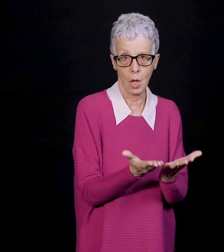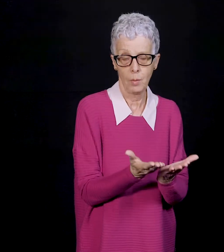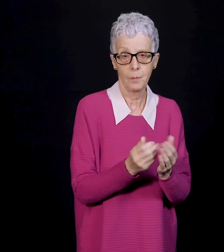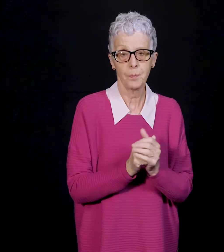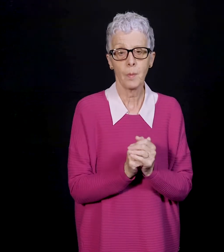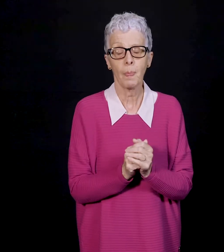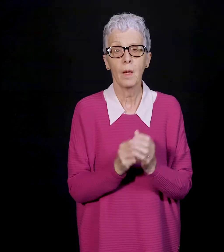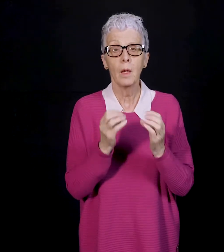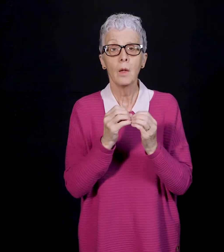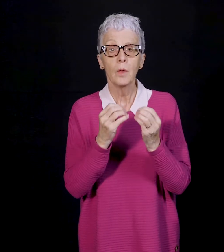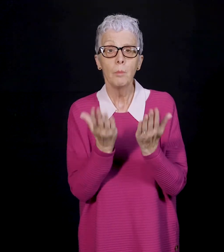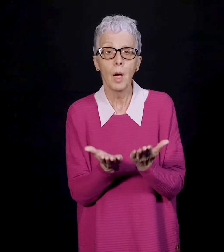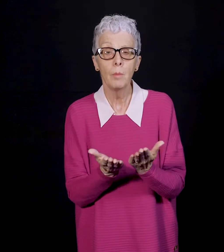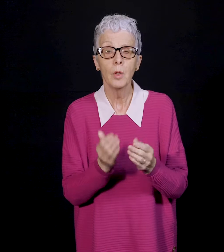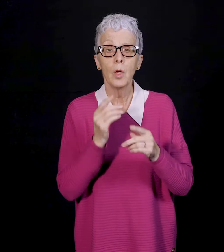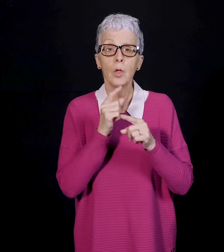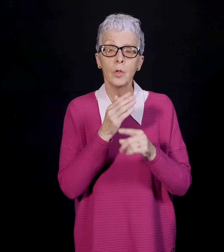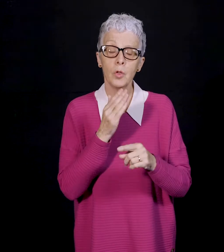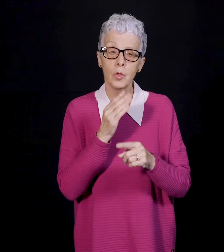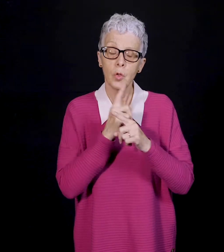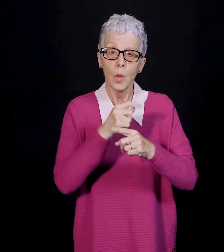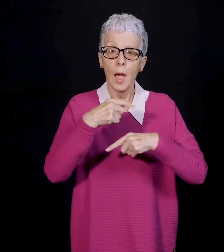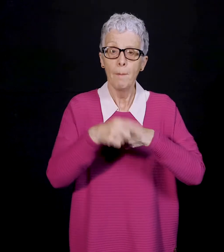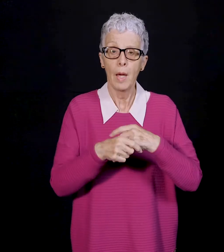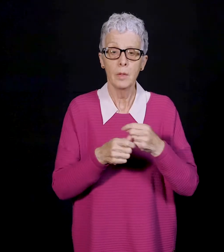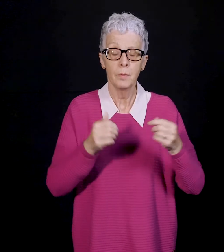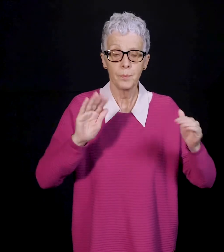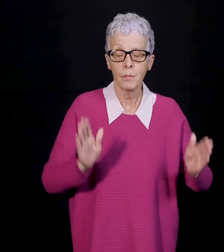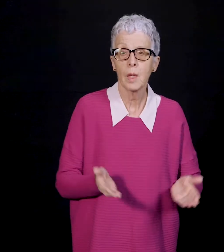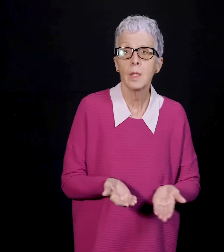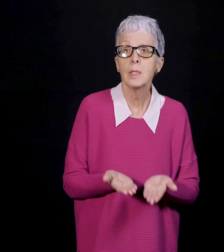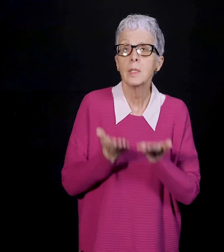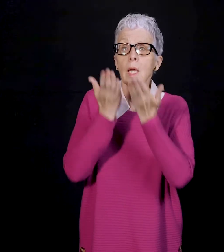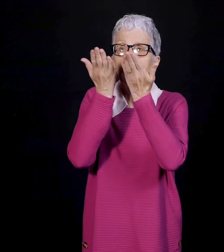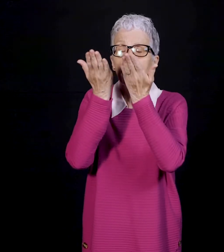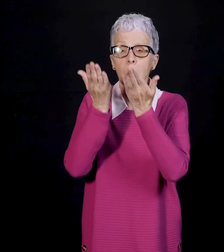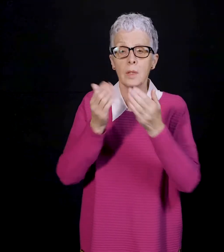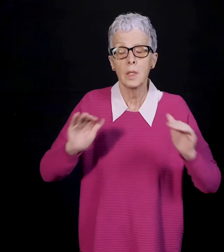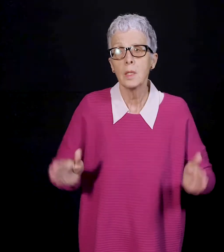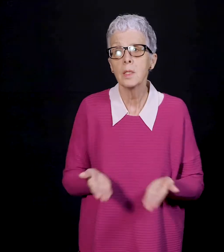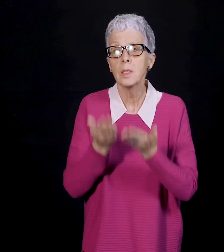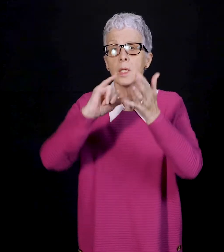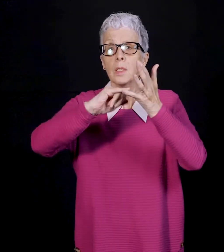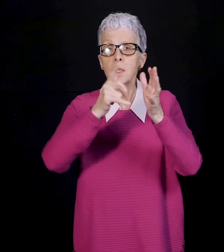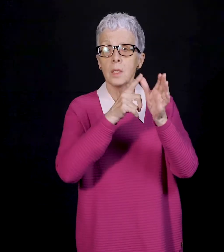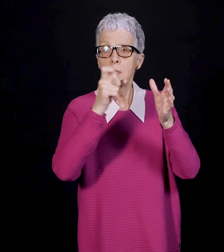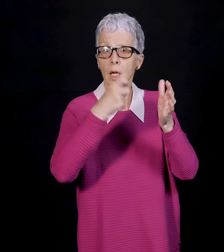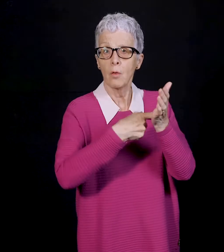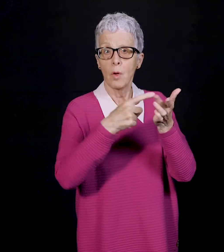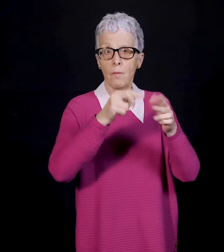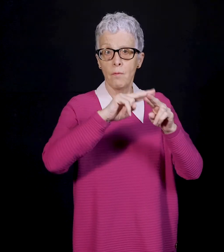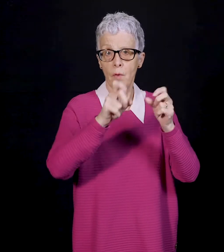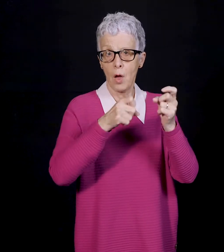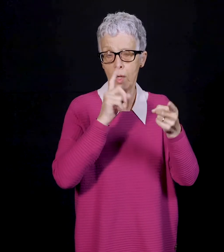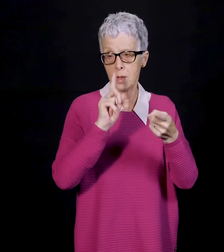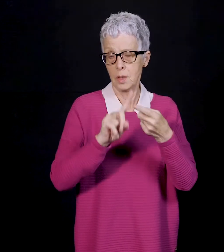The Bible actually talks about this sacrificial system laid out in the Old Testament as being a shadow of the things which were yet to come. The